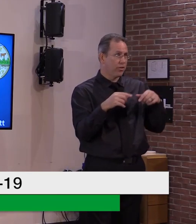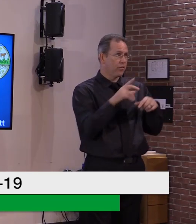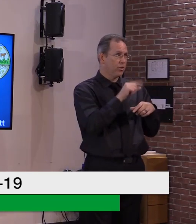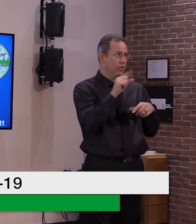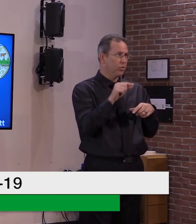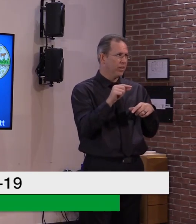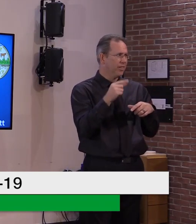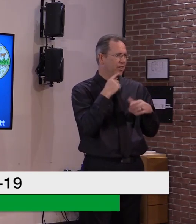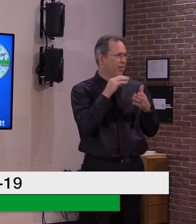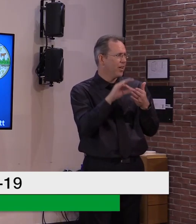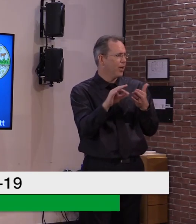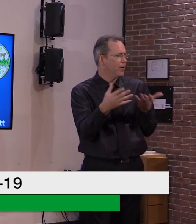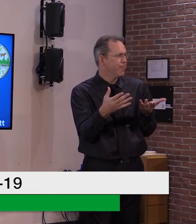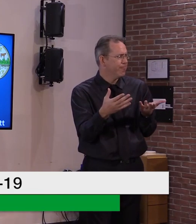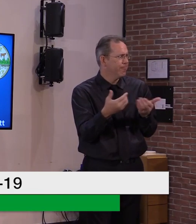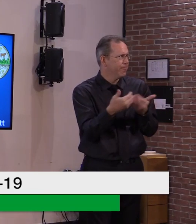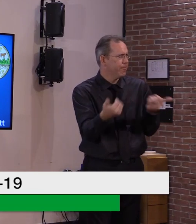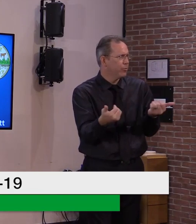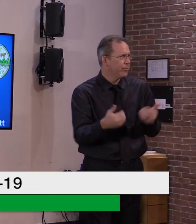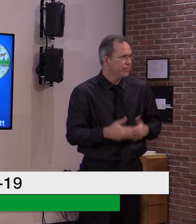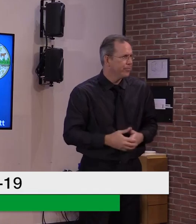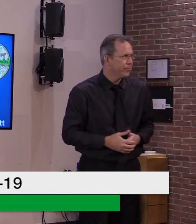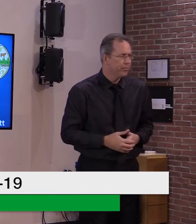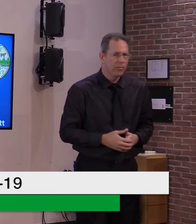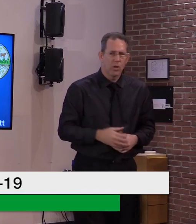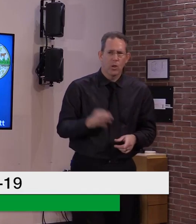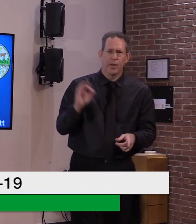analysis okay thank you